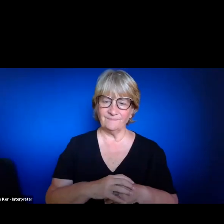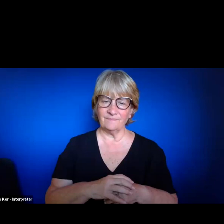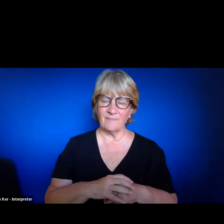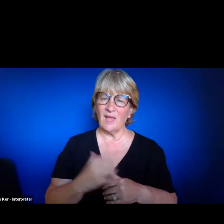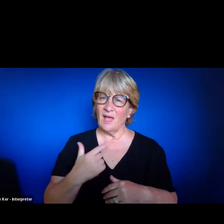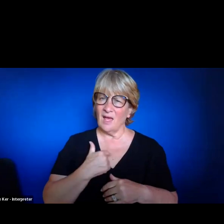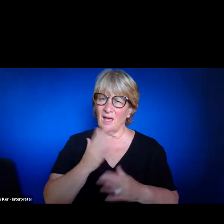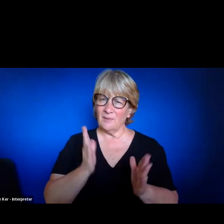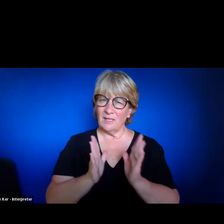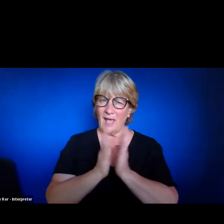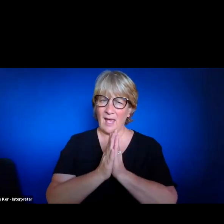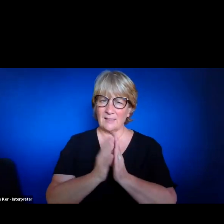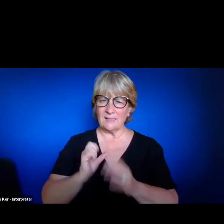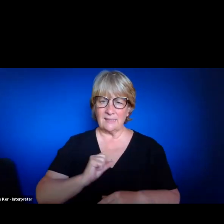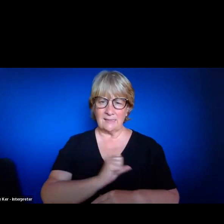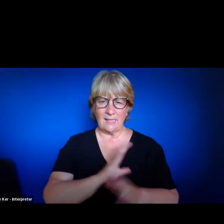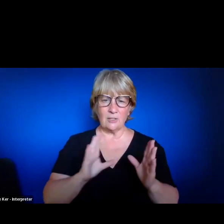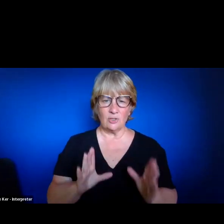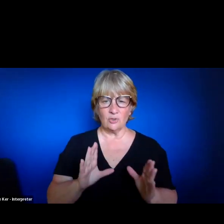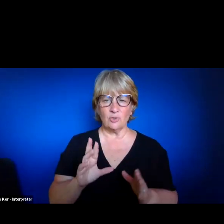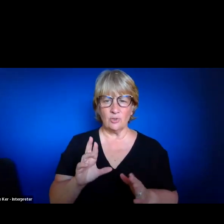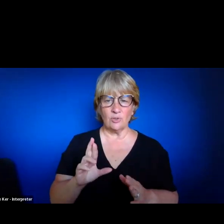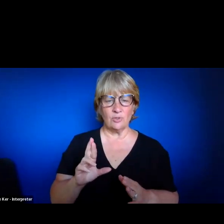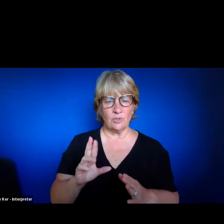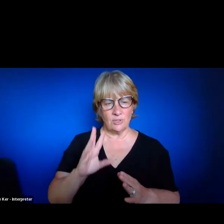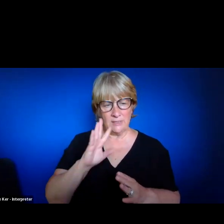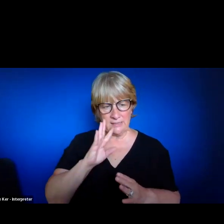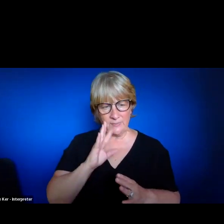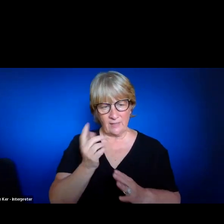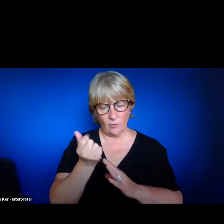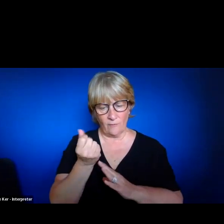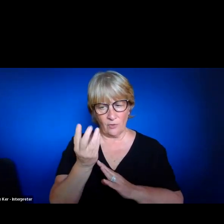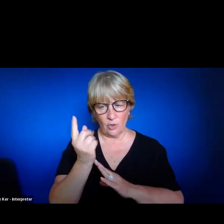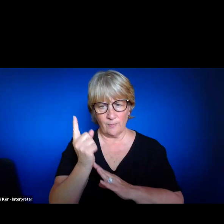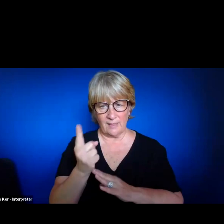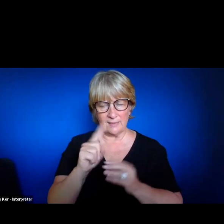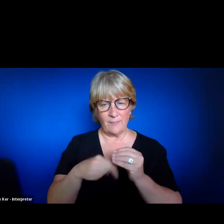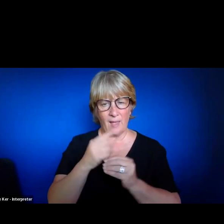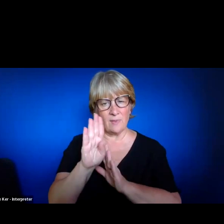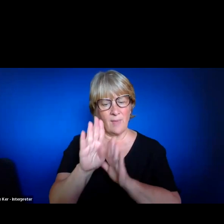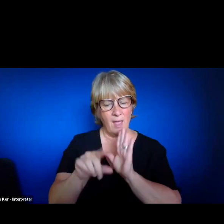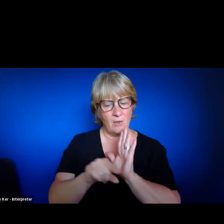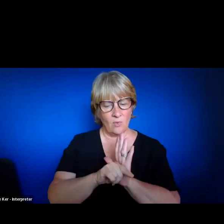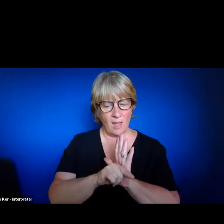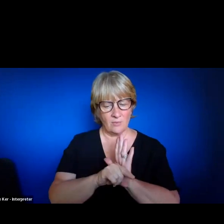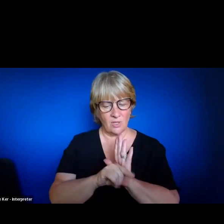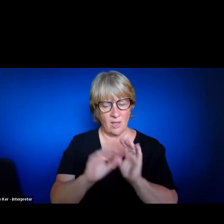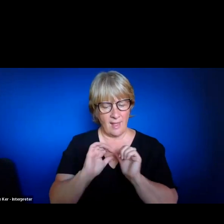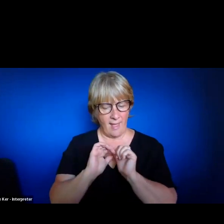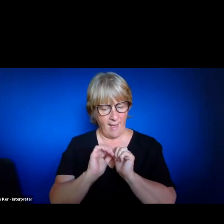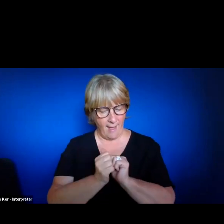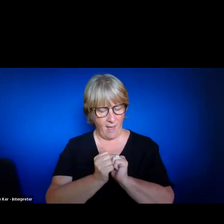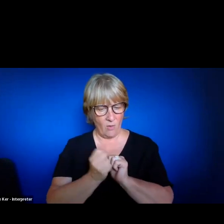I'm going to ask Senator Dingra to just speak a few minutes about some of the background on